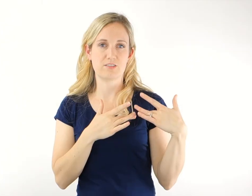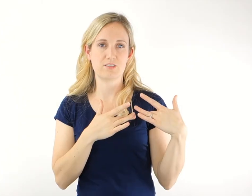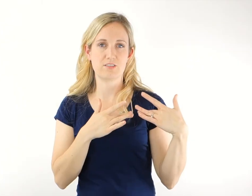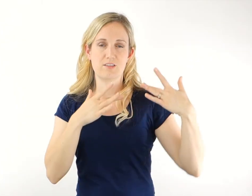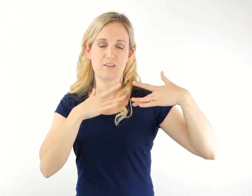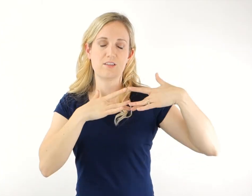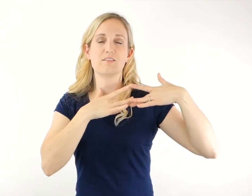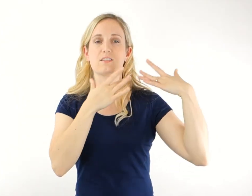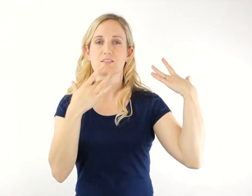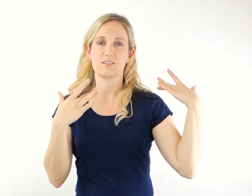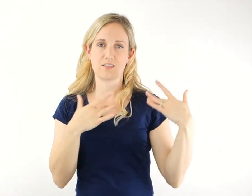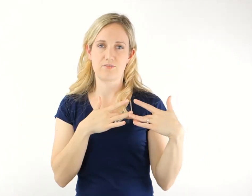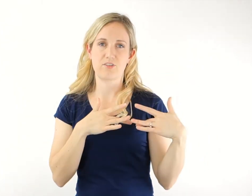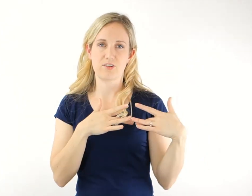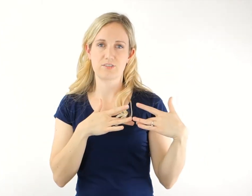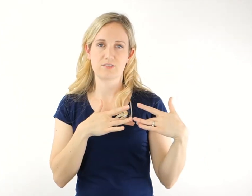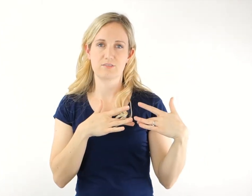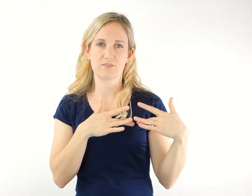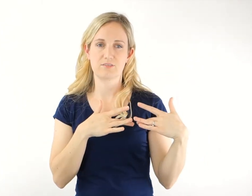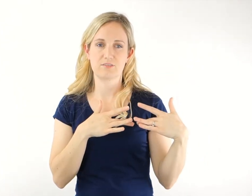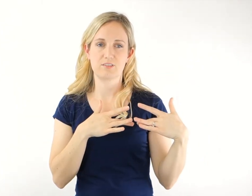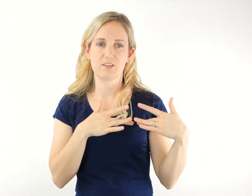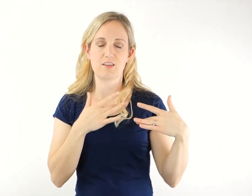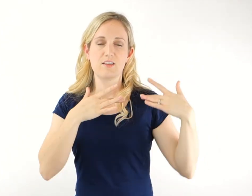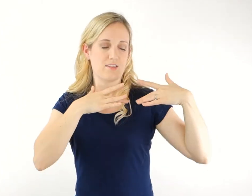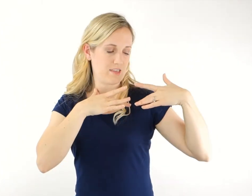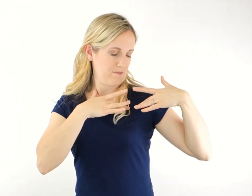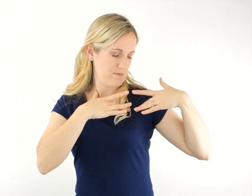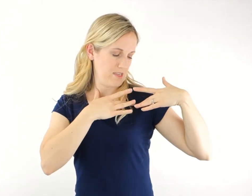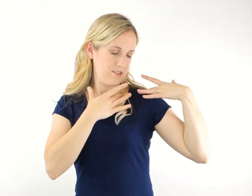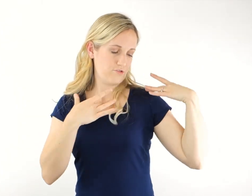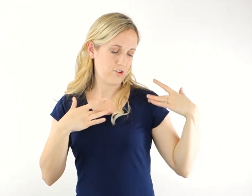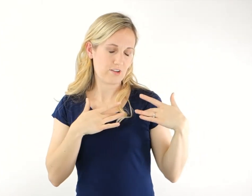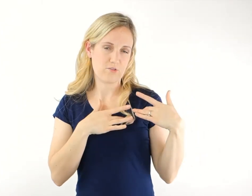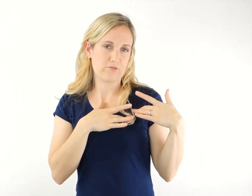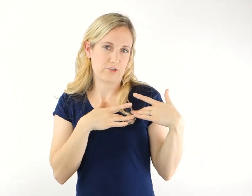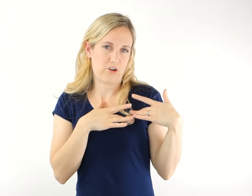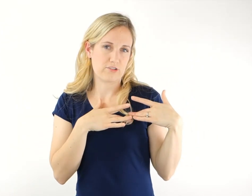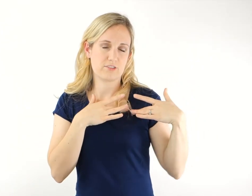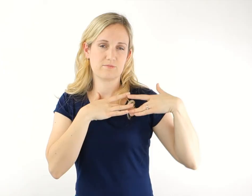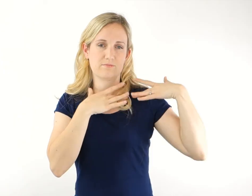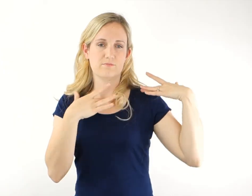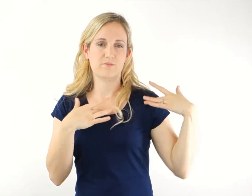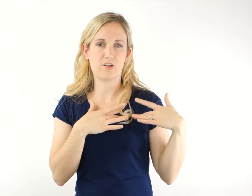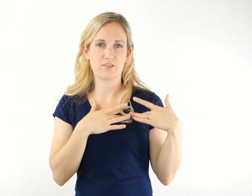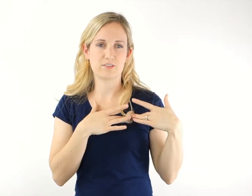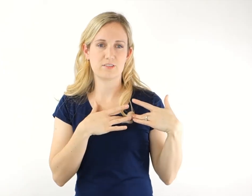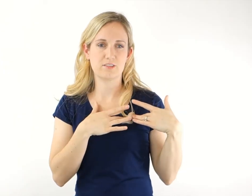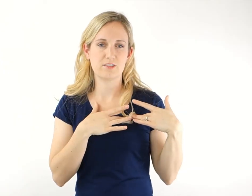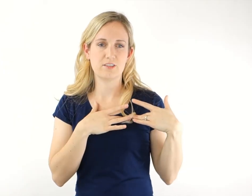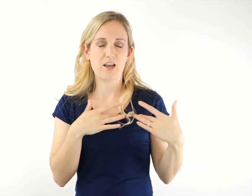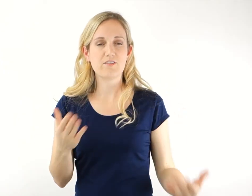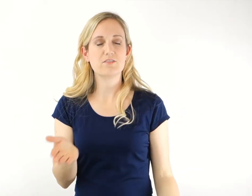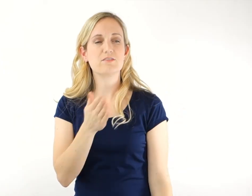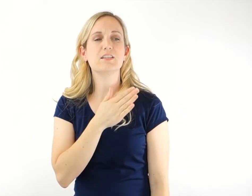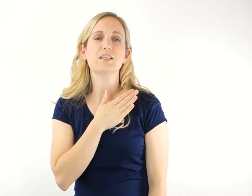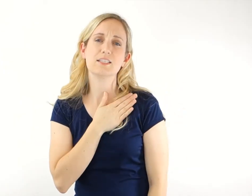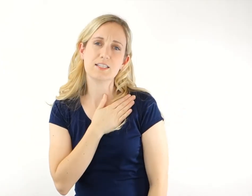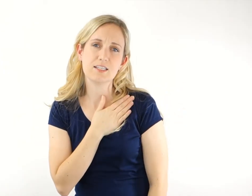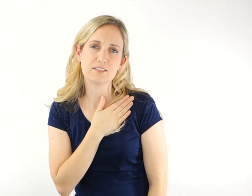heart. This is a sign for heart. Gave me, and then you draw it over your heart. Heart. I've also seen it like